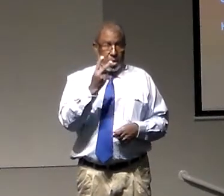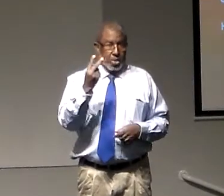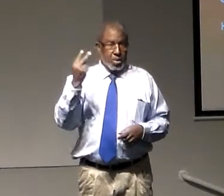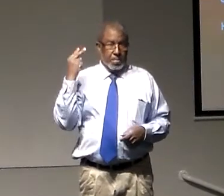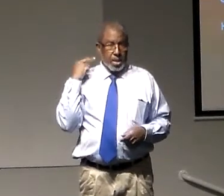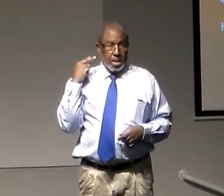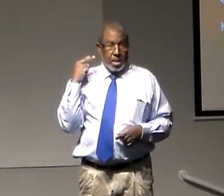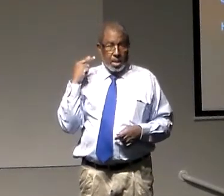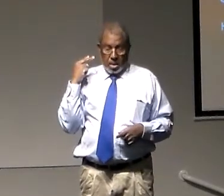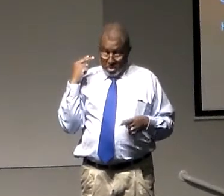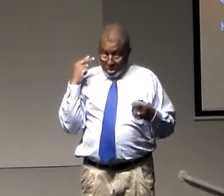problems.